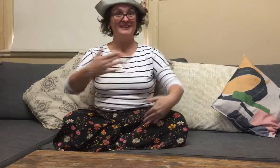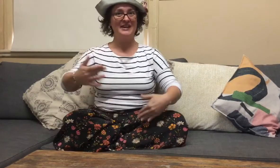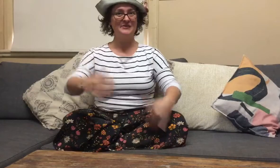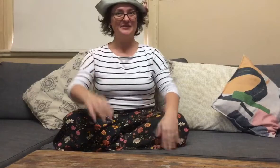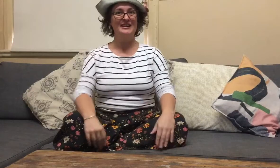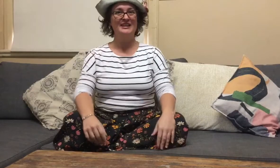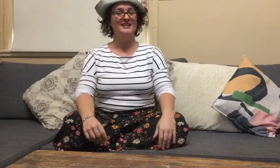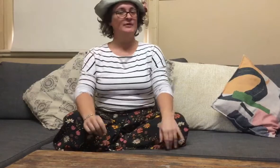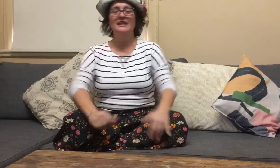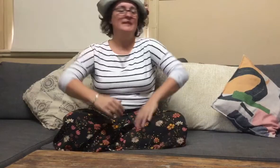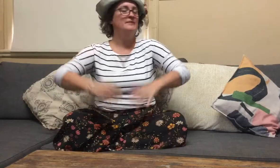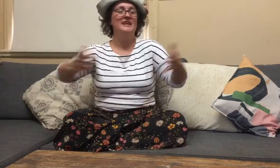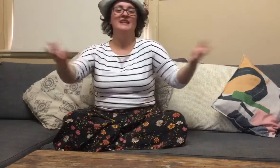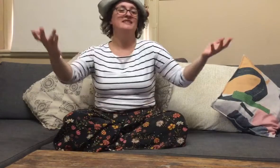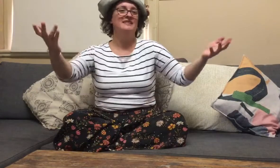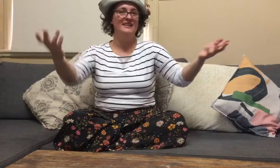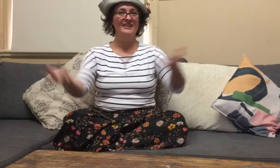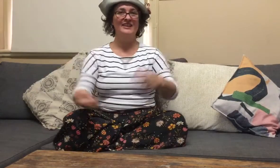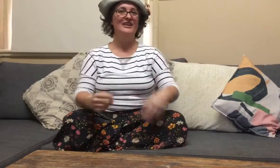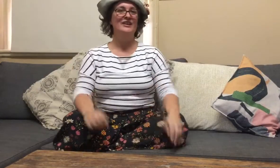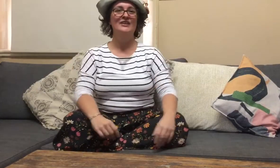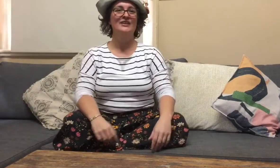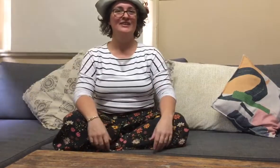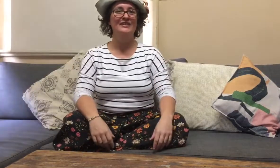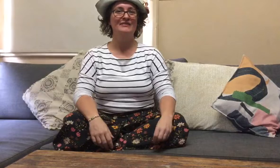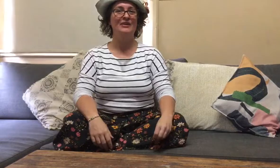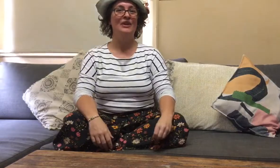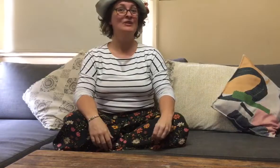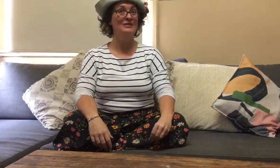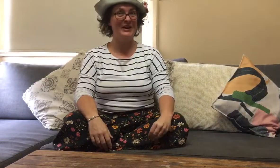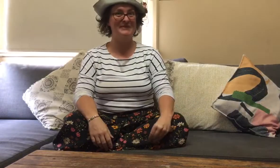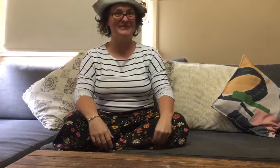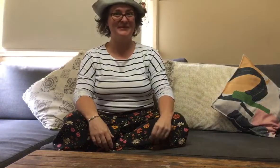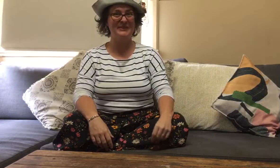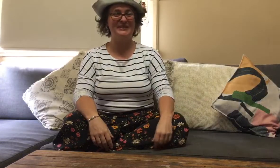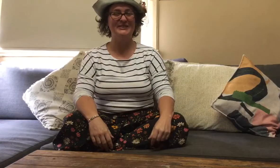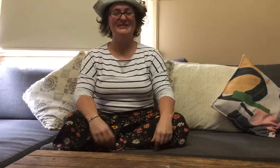itself, so we could keep singing this for a long time if we wanted to. So